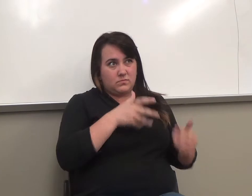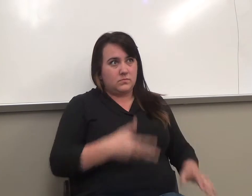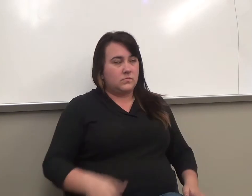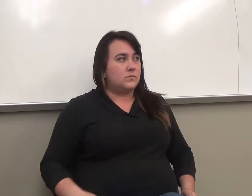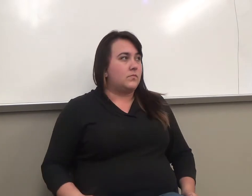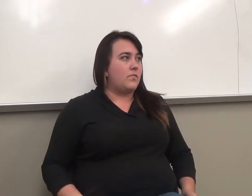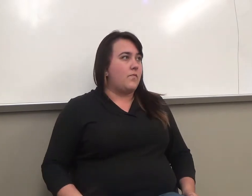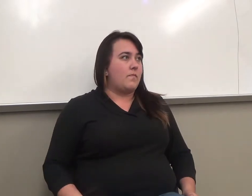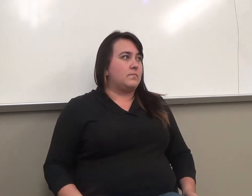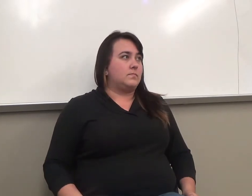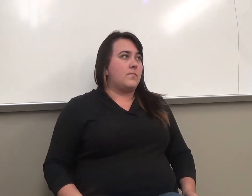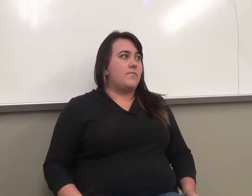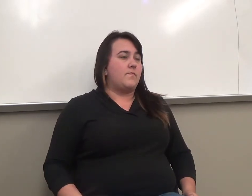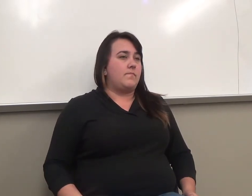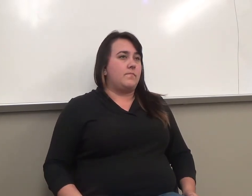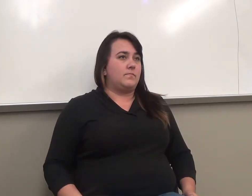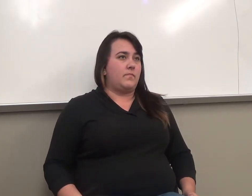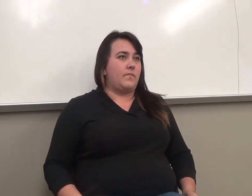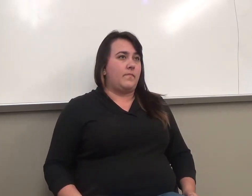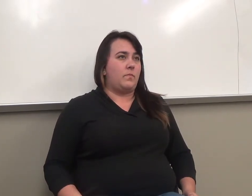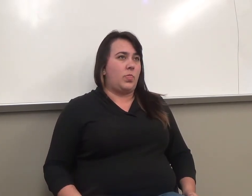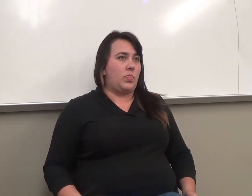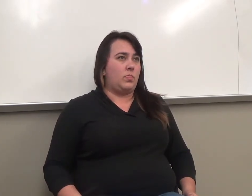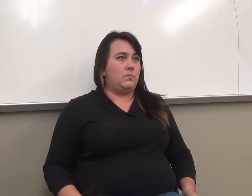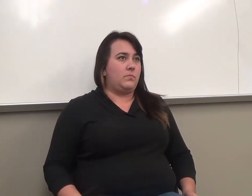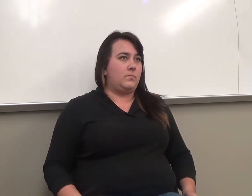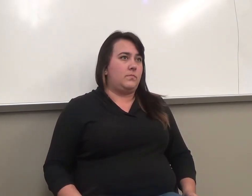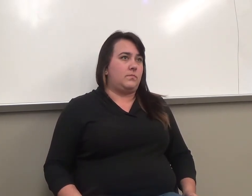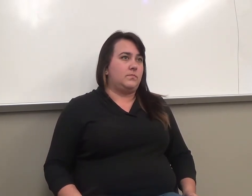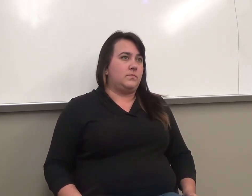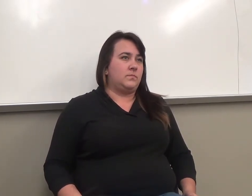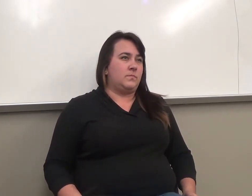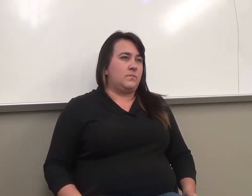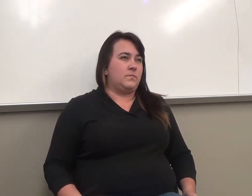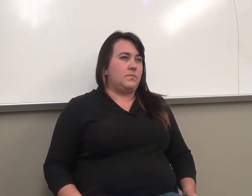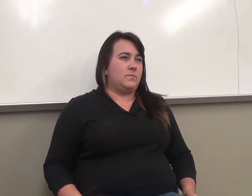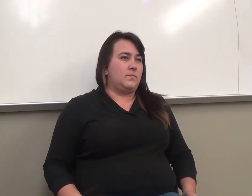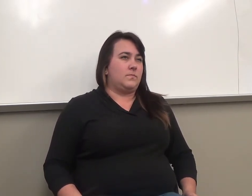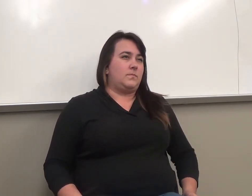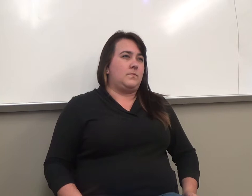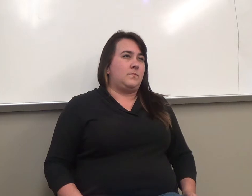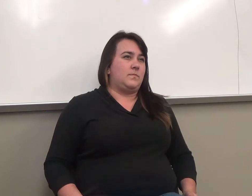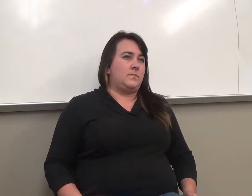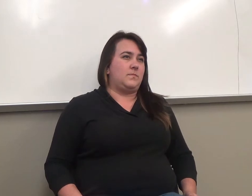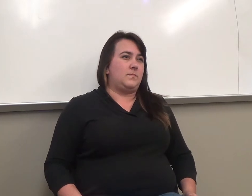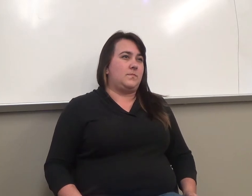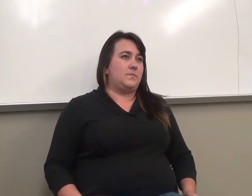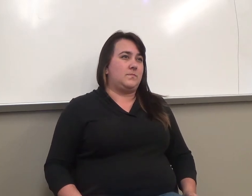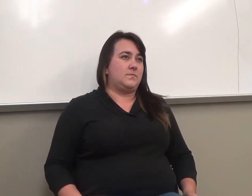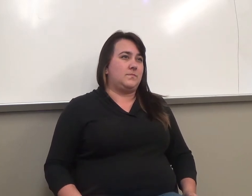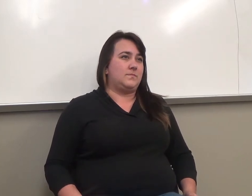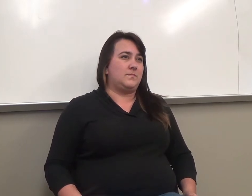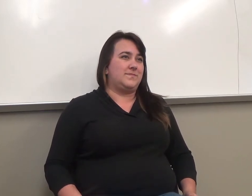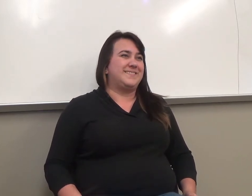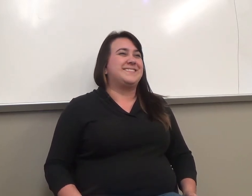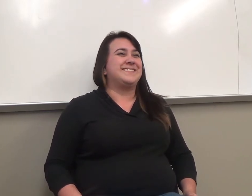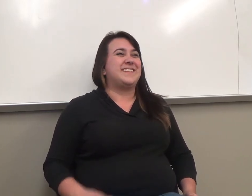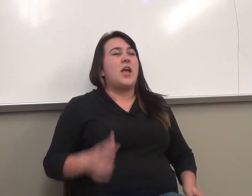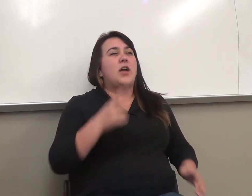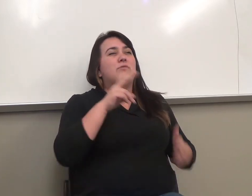What, you didn't turn it in? Okay. So those people who didn't turn one in, I feel bad for the person that gets mine.